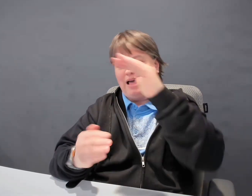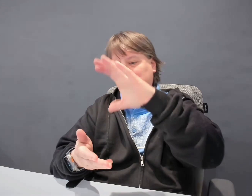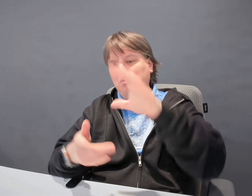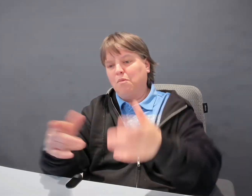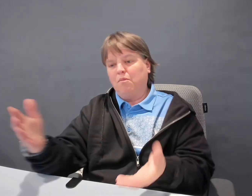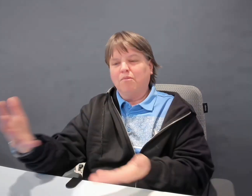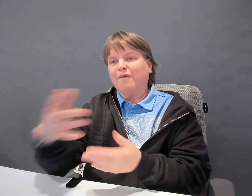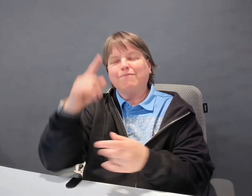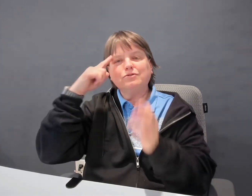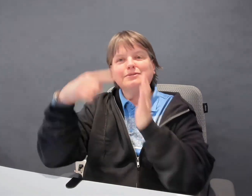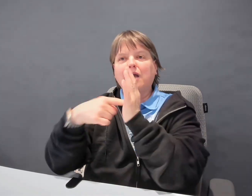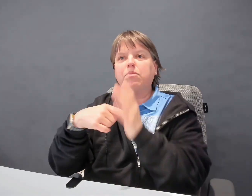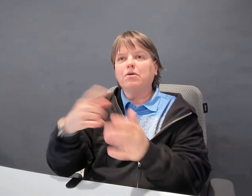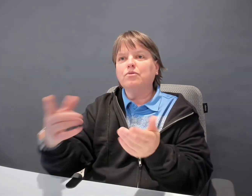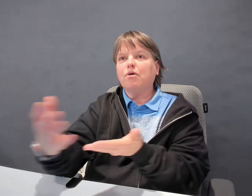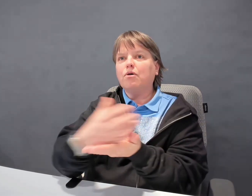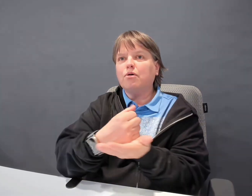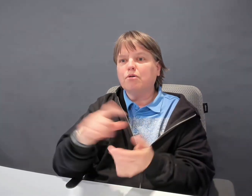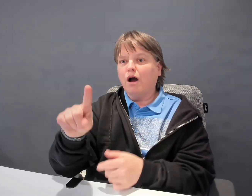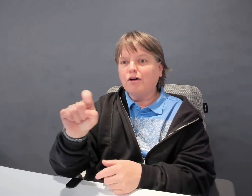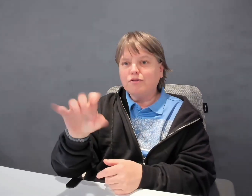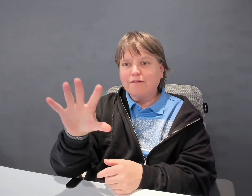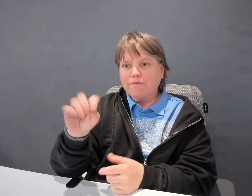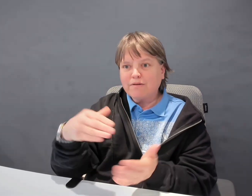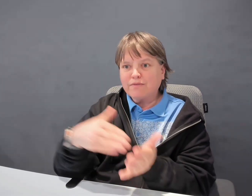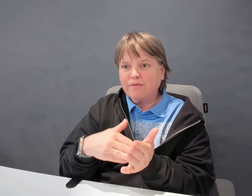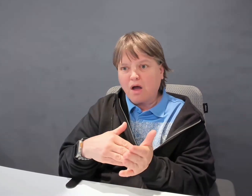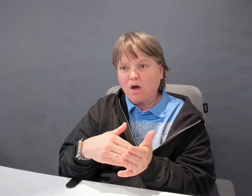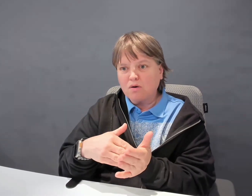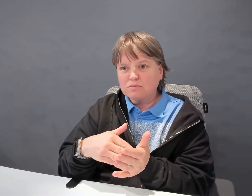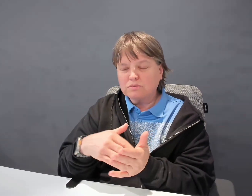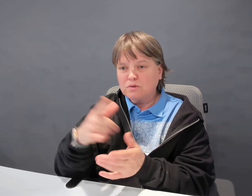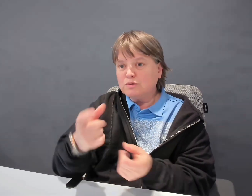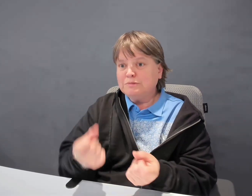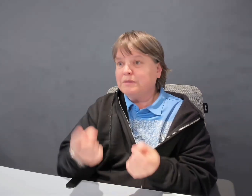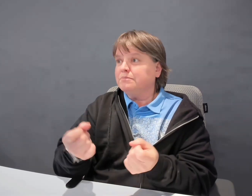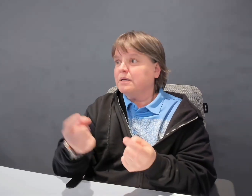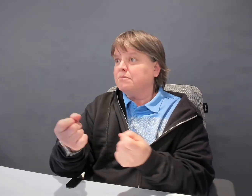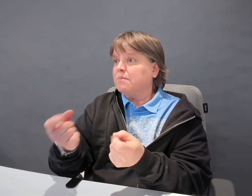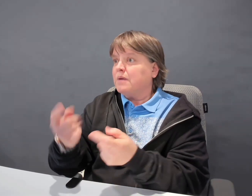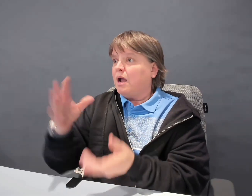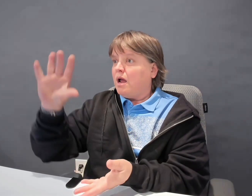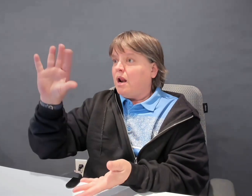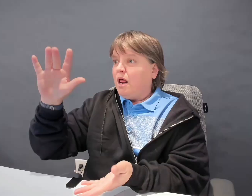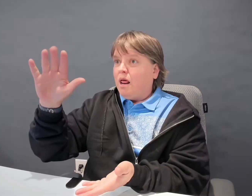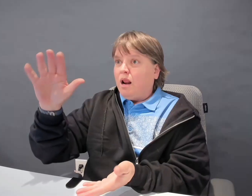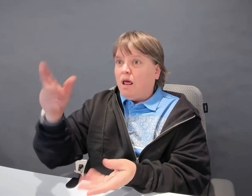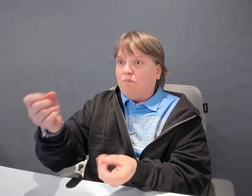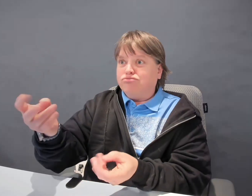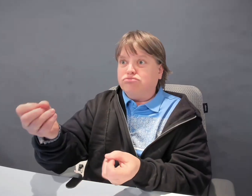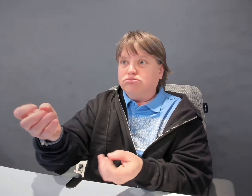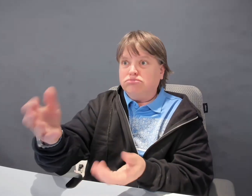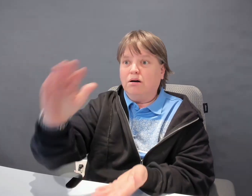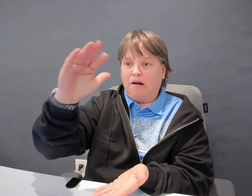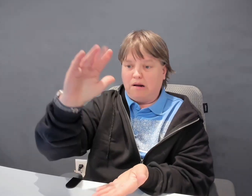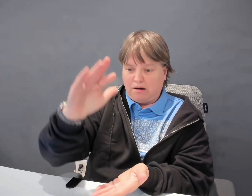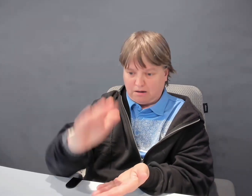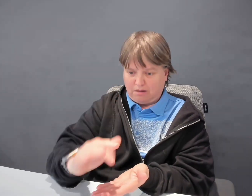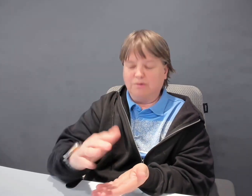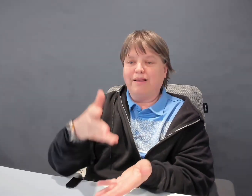that really matters and not the extra stuff. Because as well, if you're earning maybe 150,000, but you're